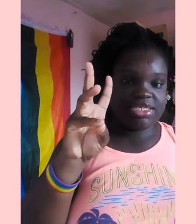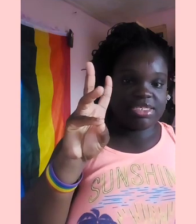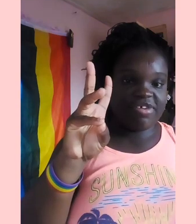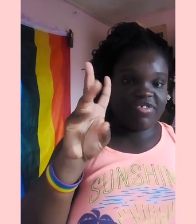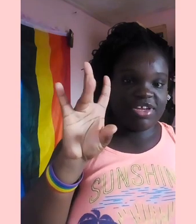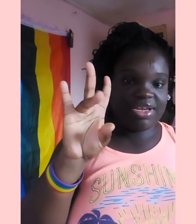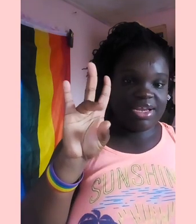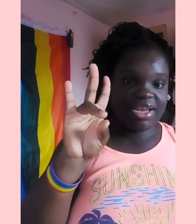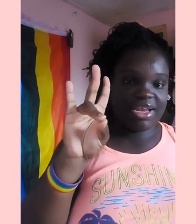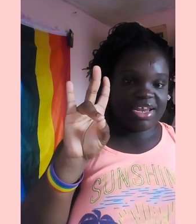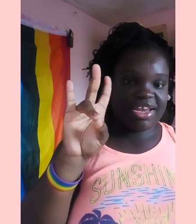7,